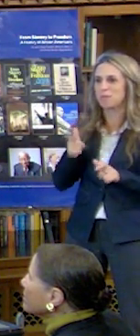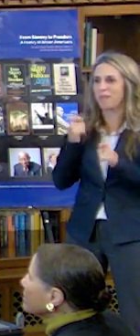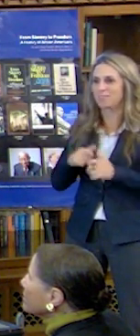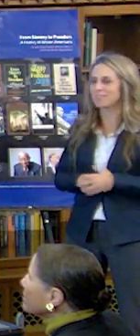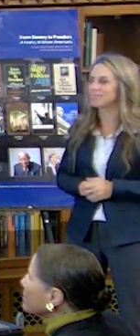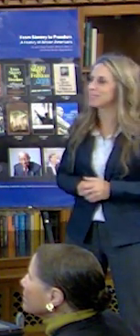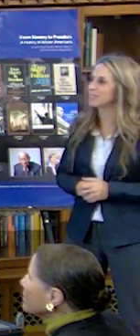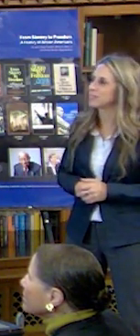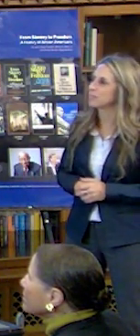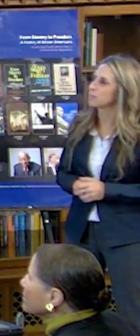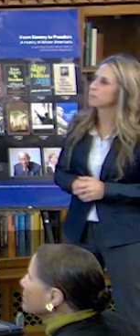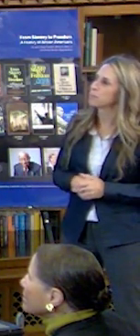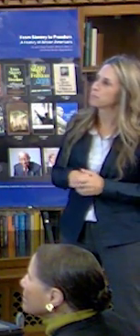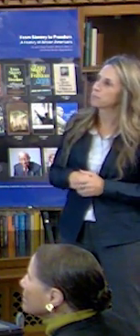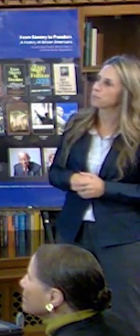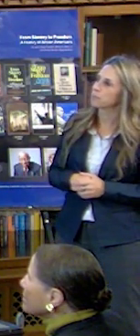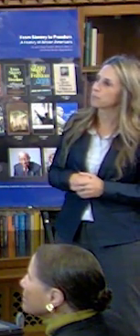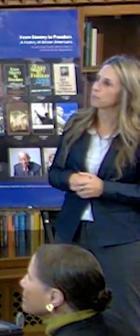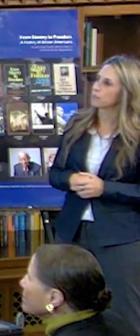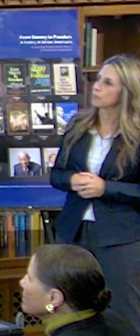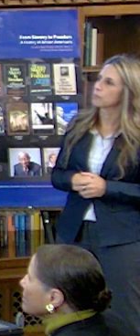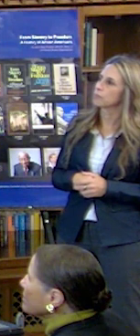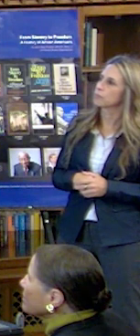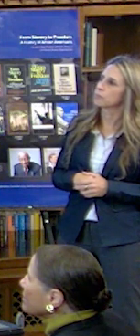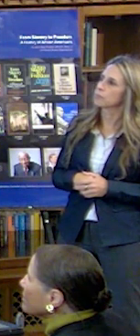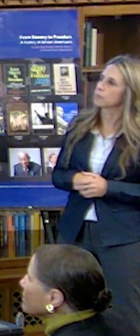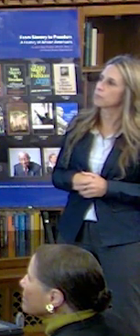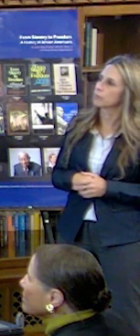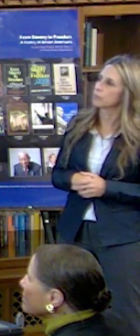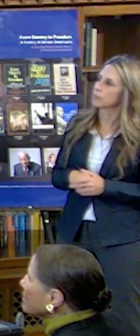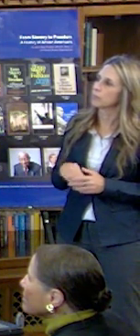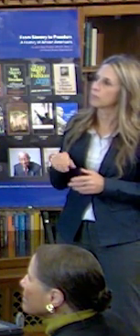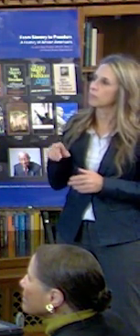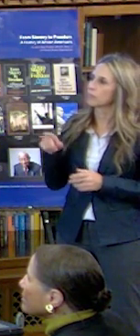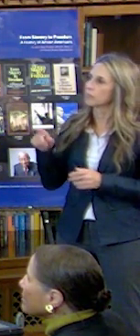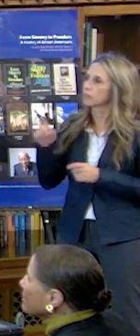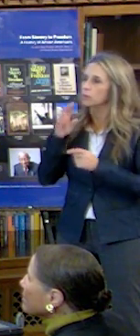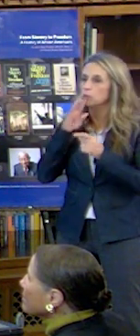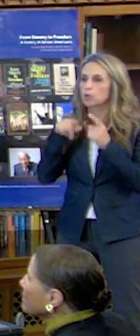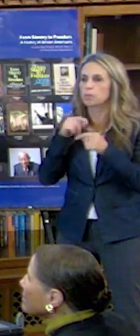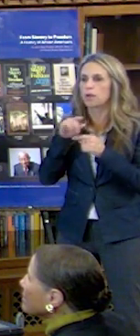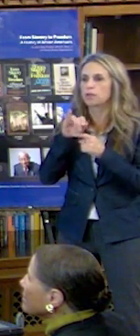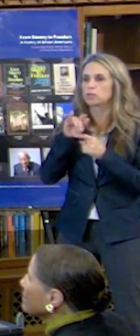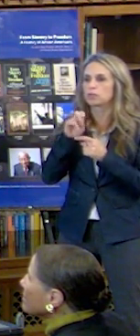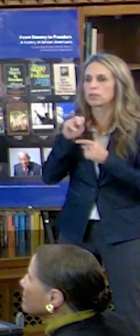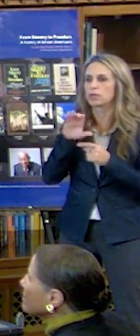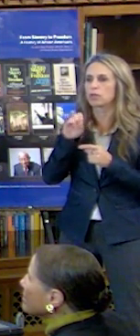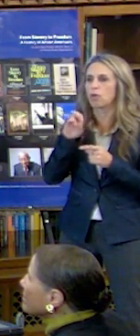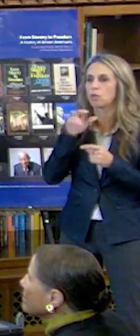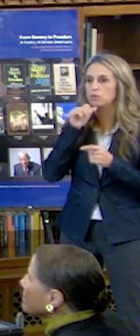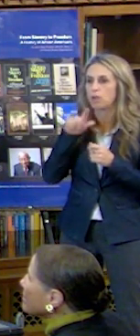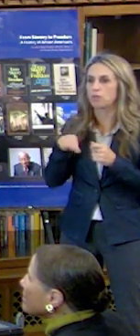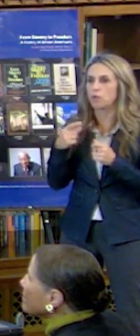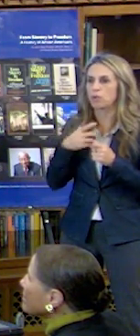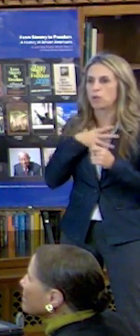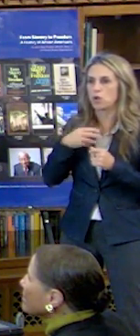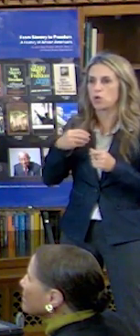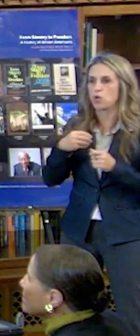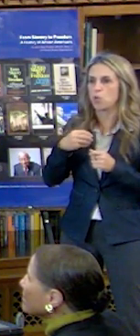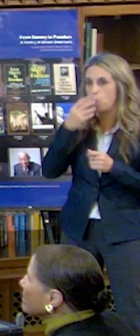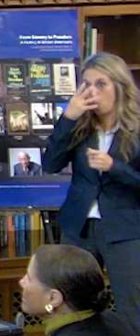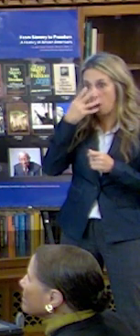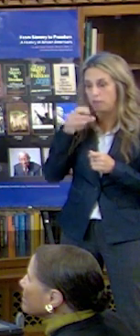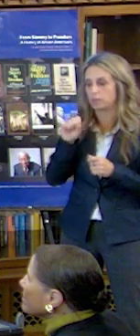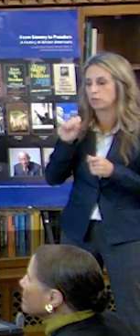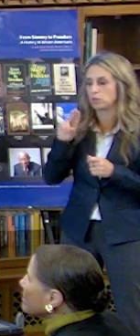um one I mean to the point that you made that jul car wasn't de white pist on the north of course jul car